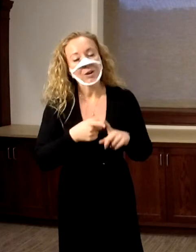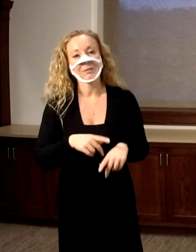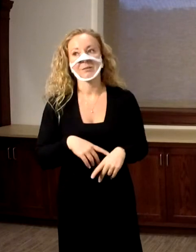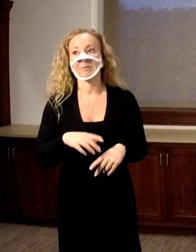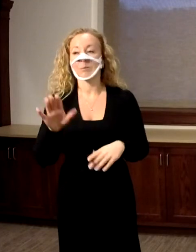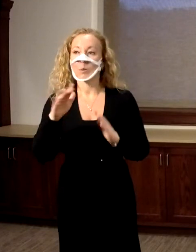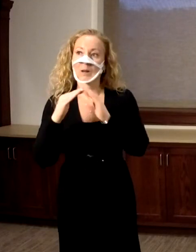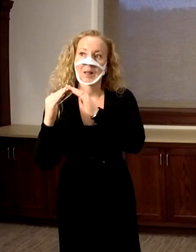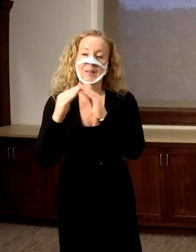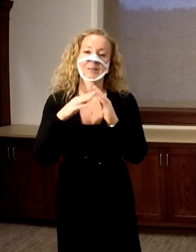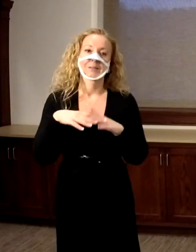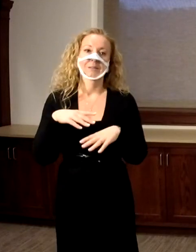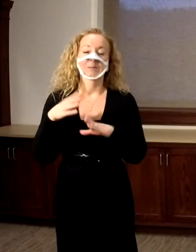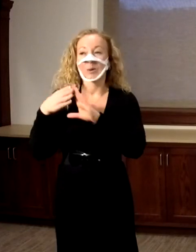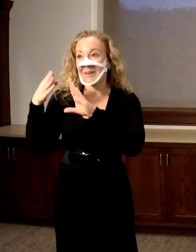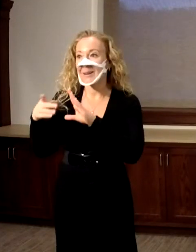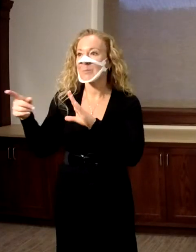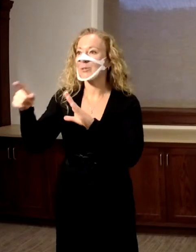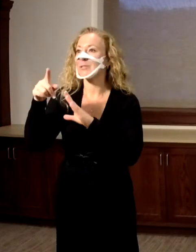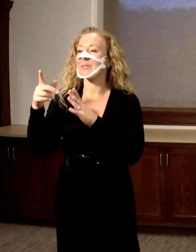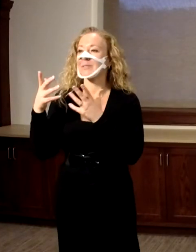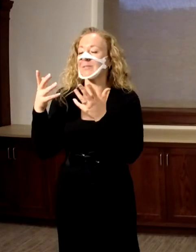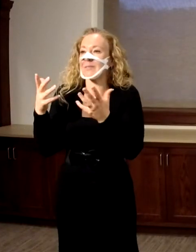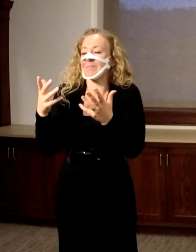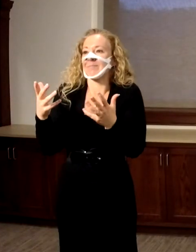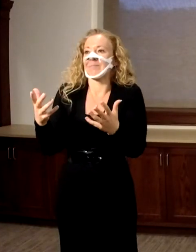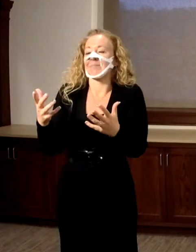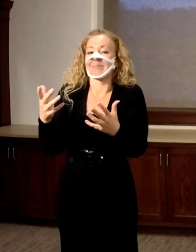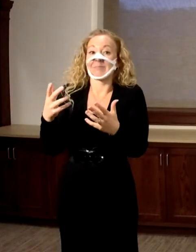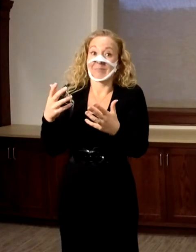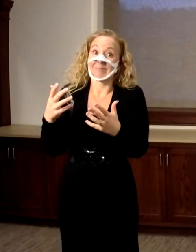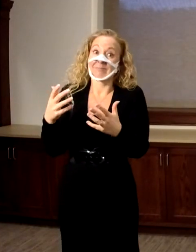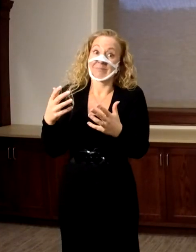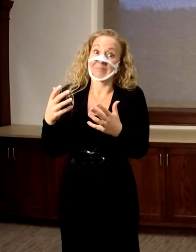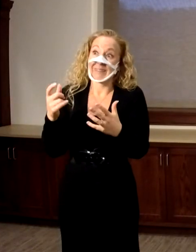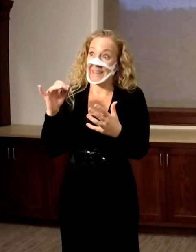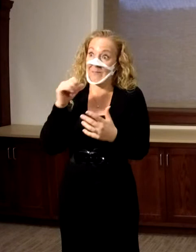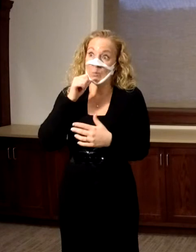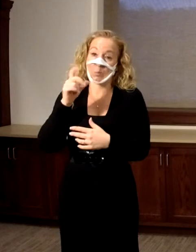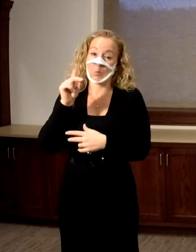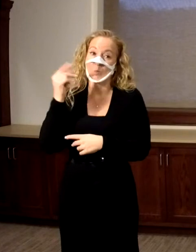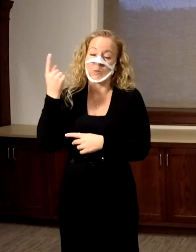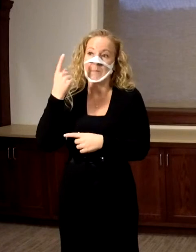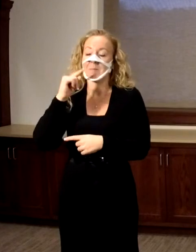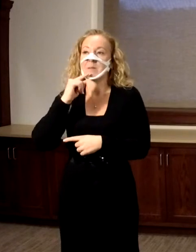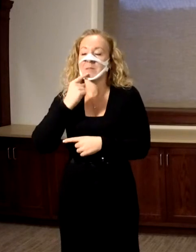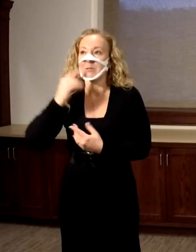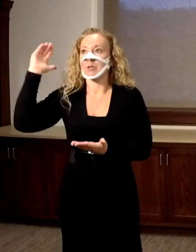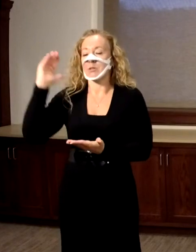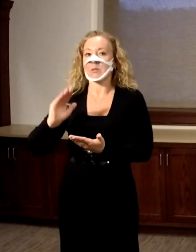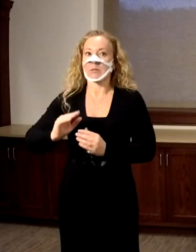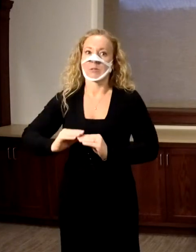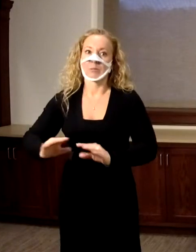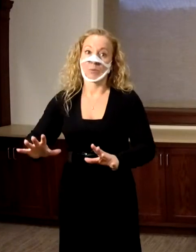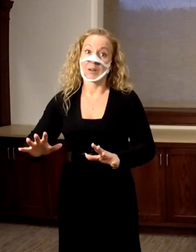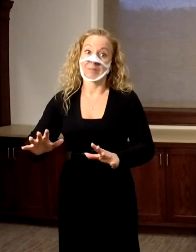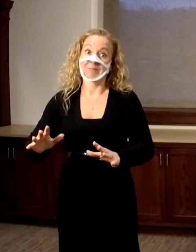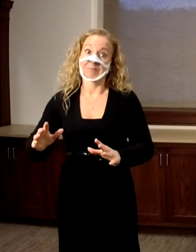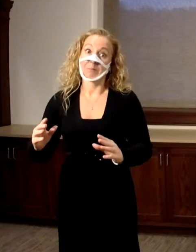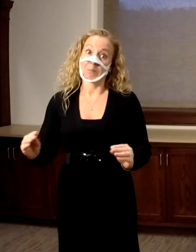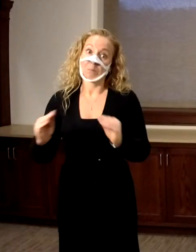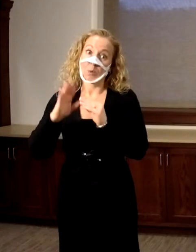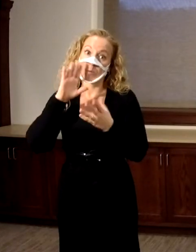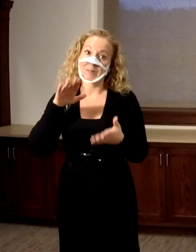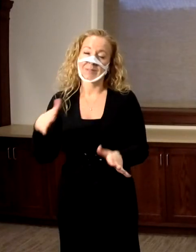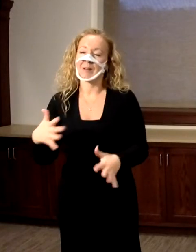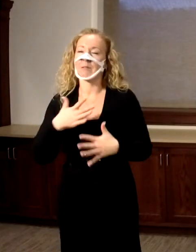relatives that will die in the coming months without serious mitigation efforts is heartbreaking to consider. I extend